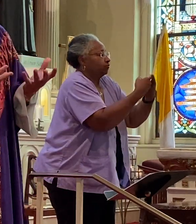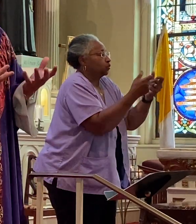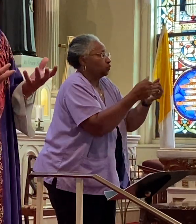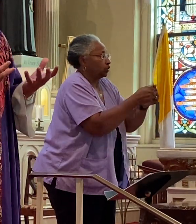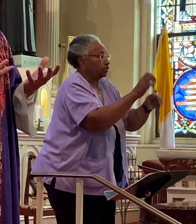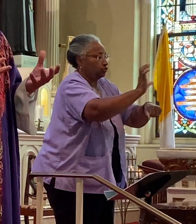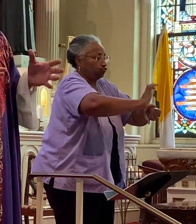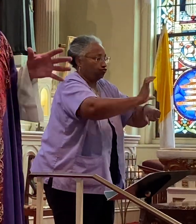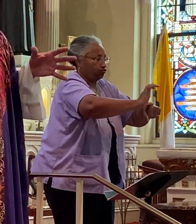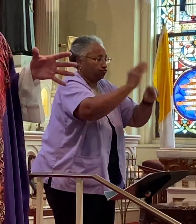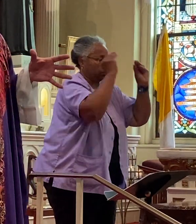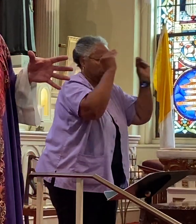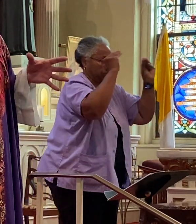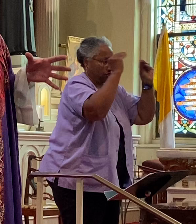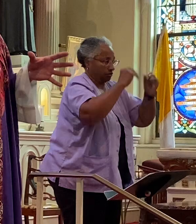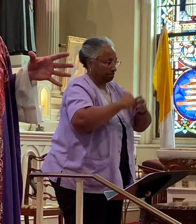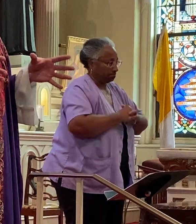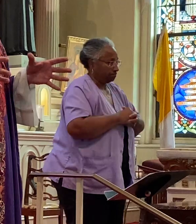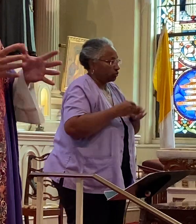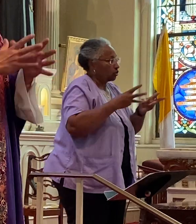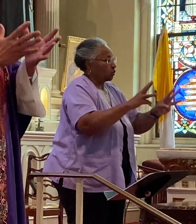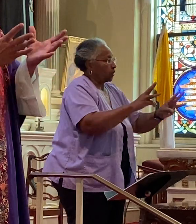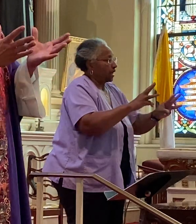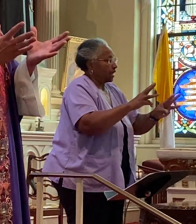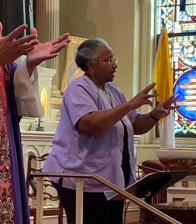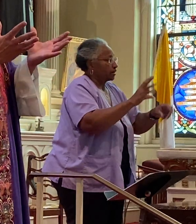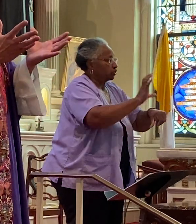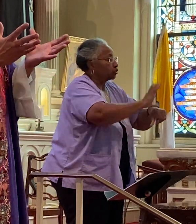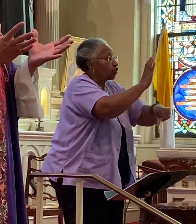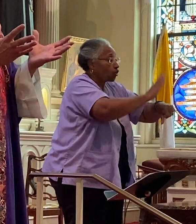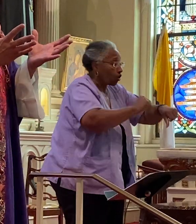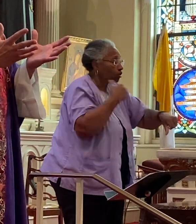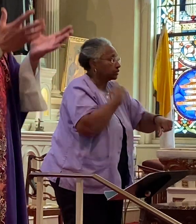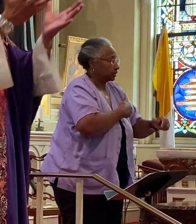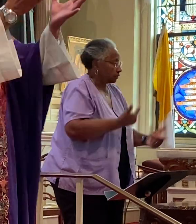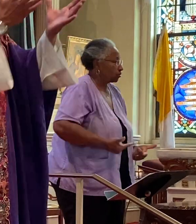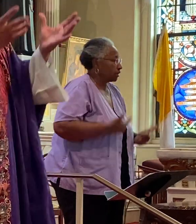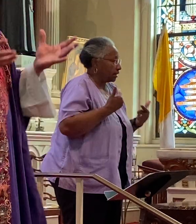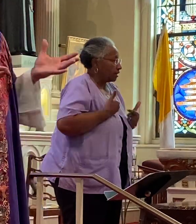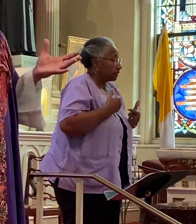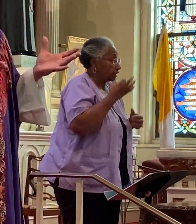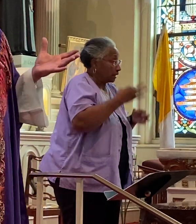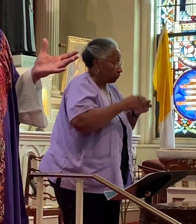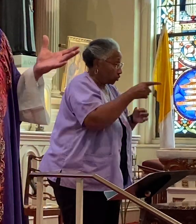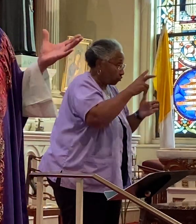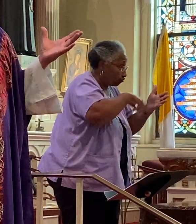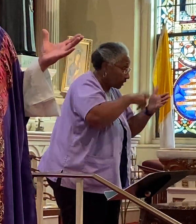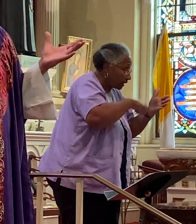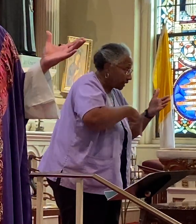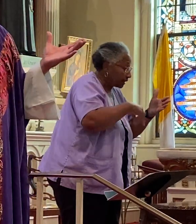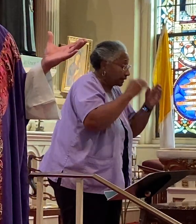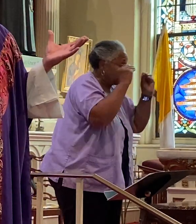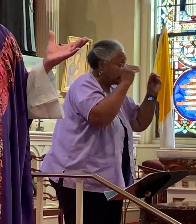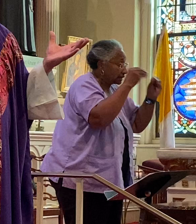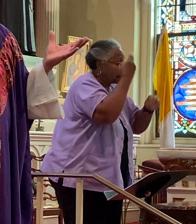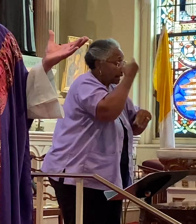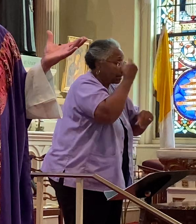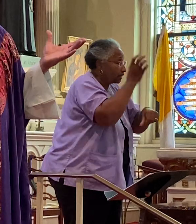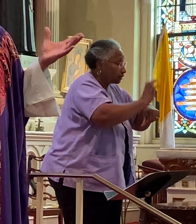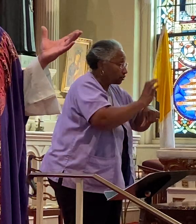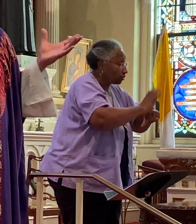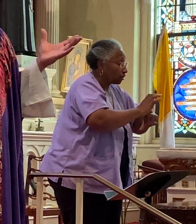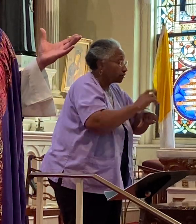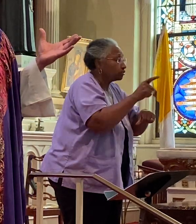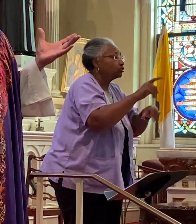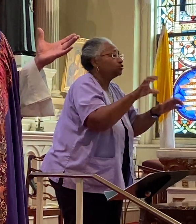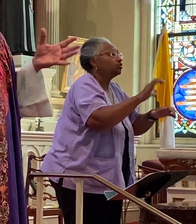were called to do, how we're called to live. If you read the catechism, and you read the catechism out there, some people are going to laugh at